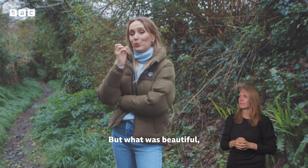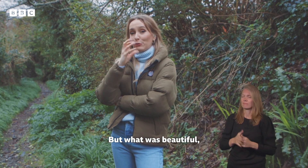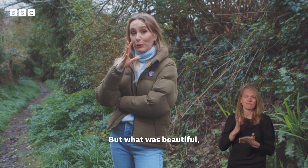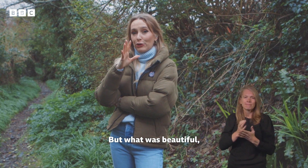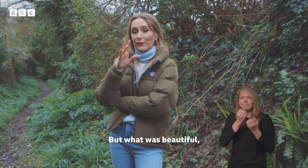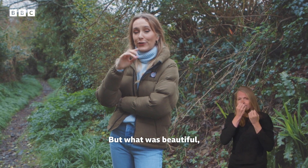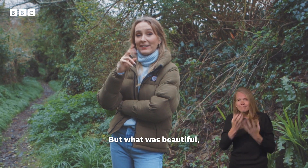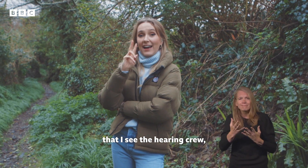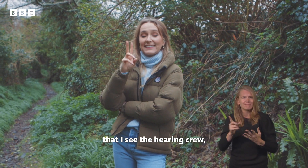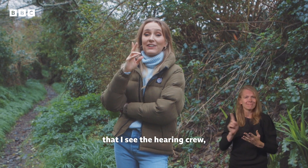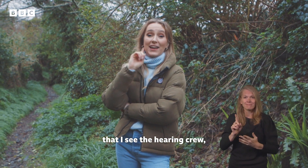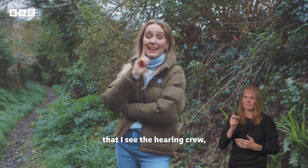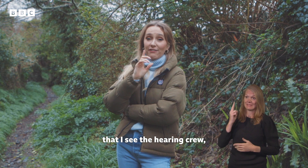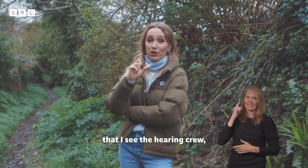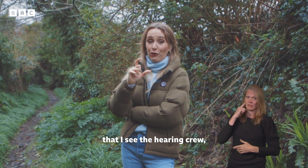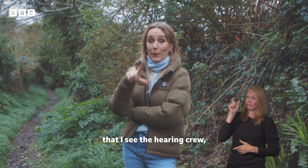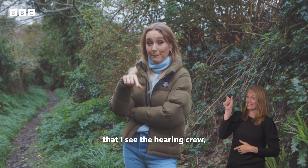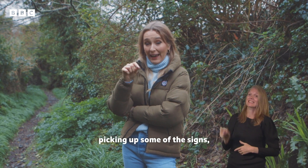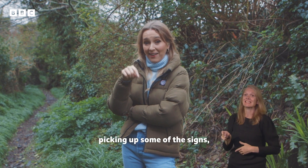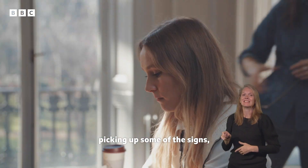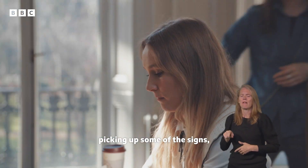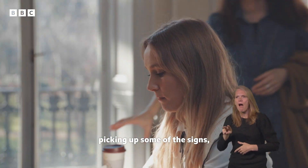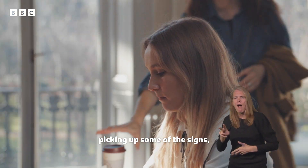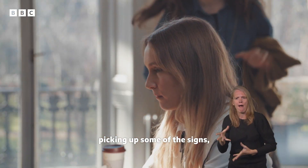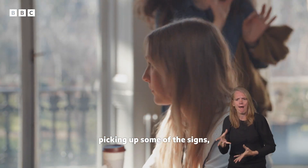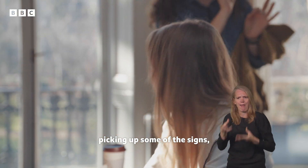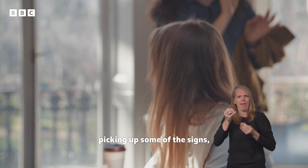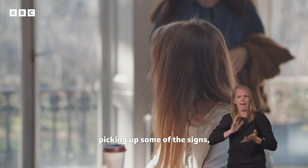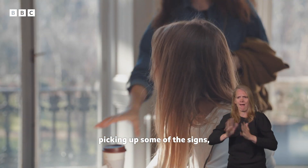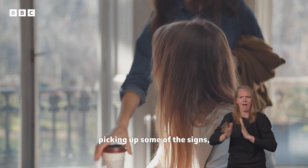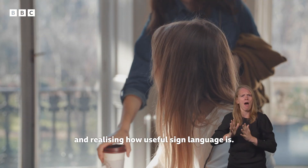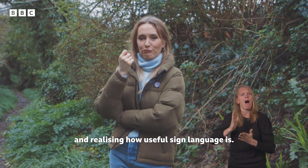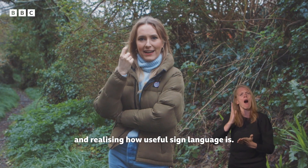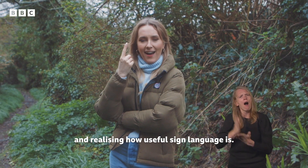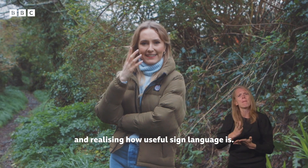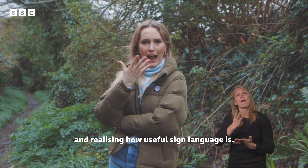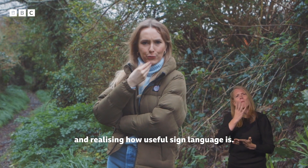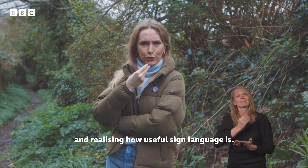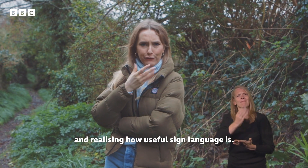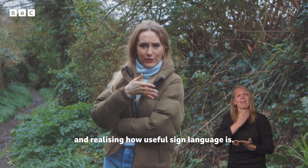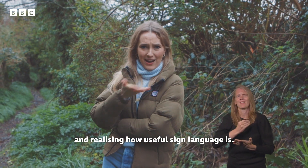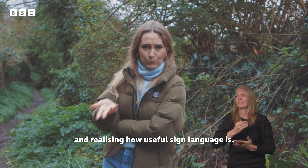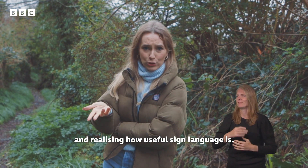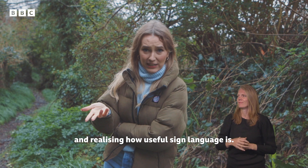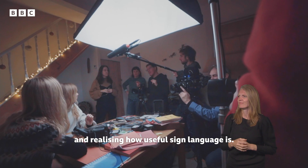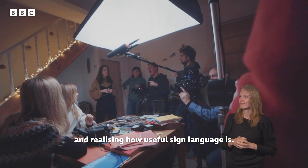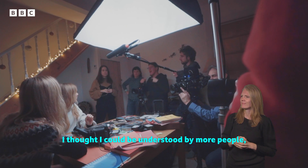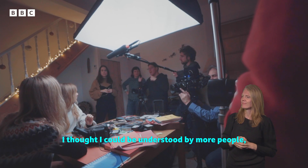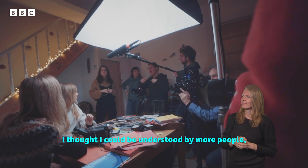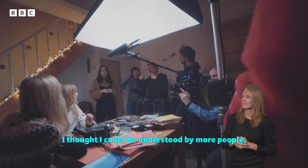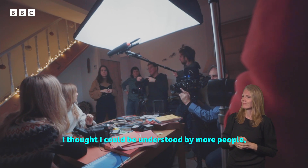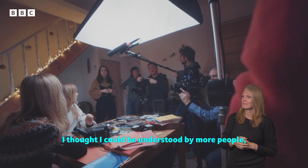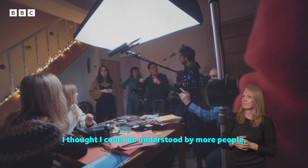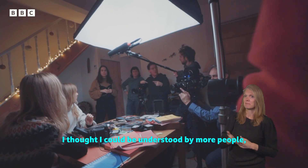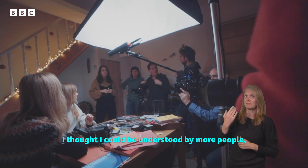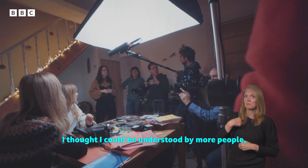But what was beautiful that I see the hearing crew picking up some of the sound and realising how useful sign language is. I